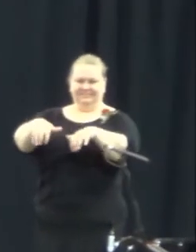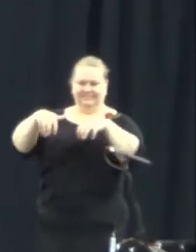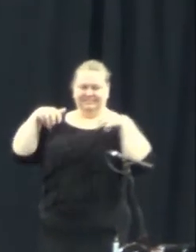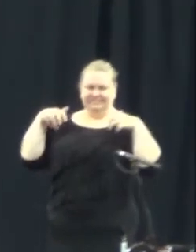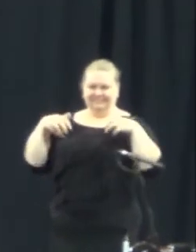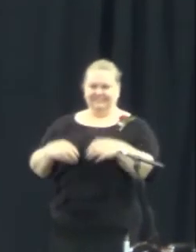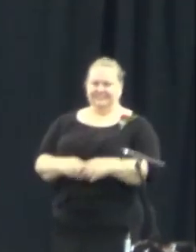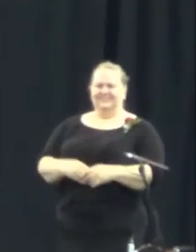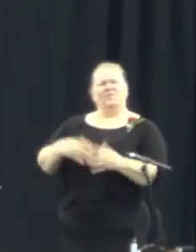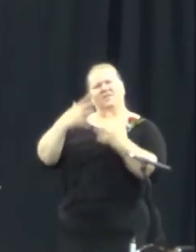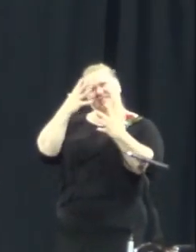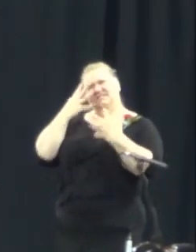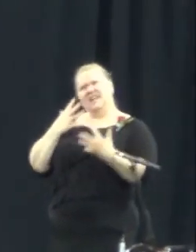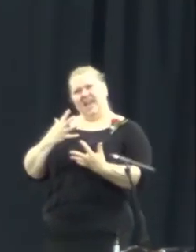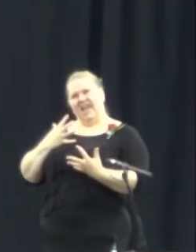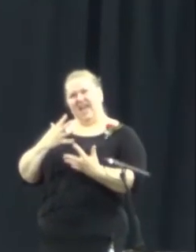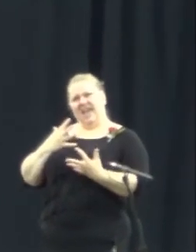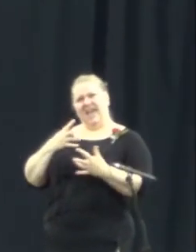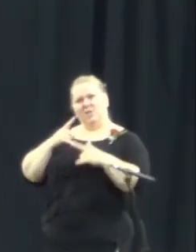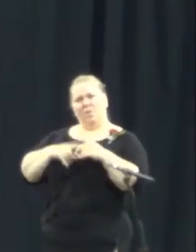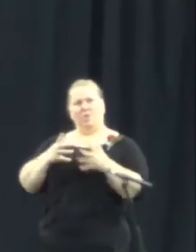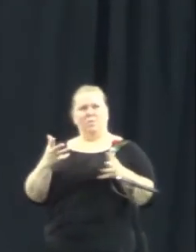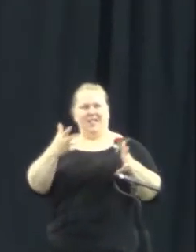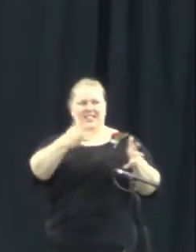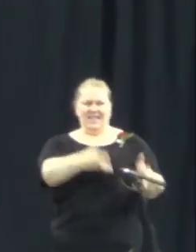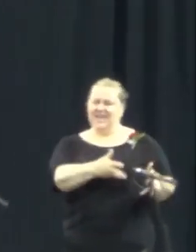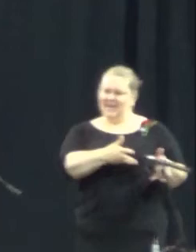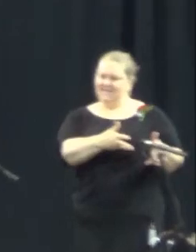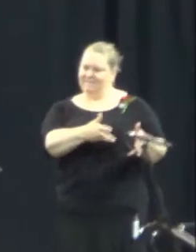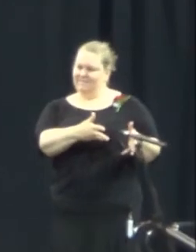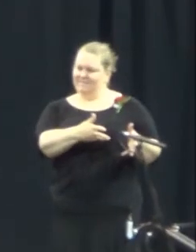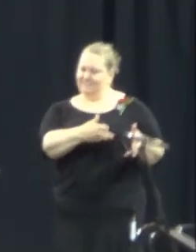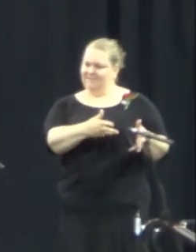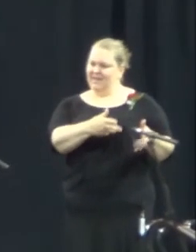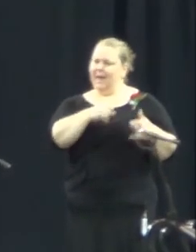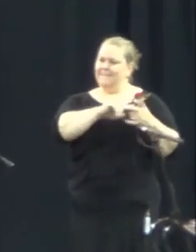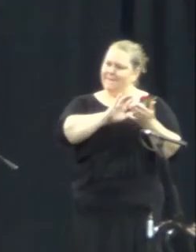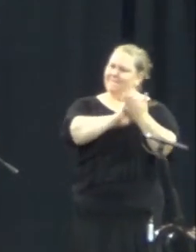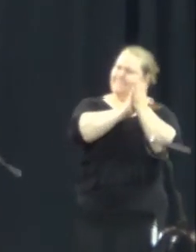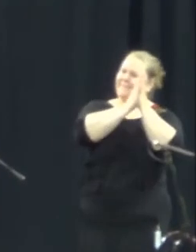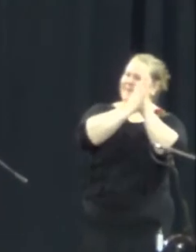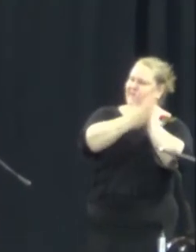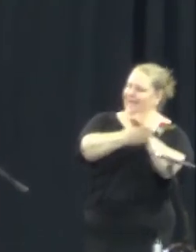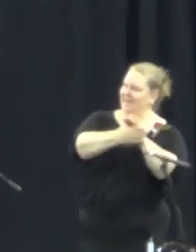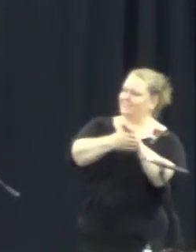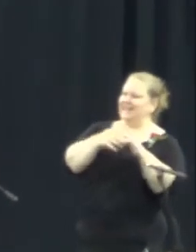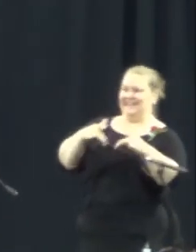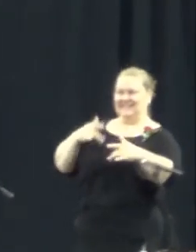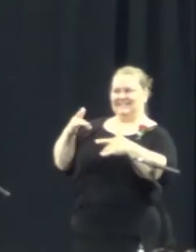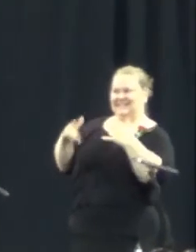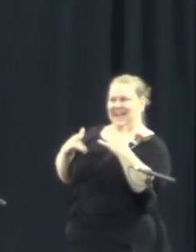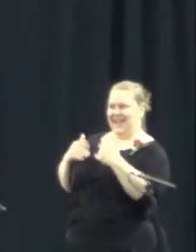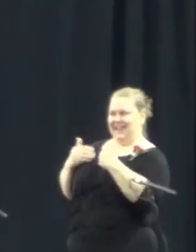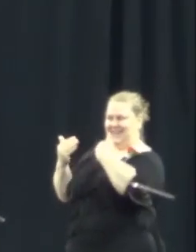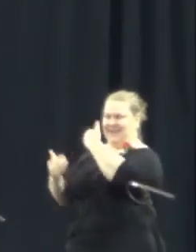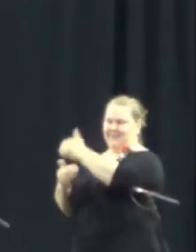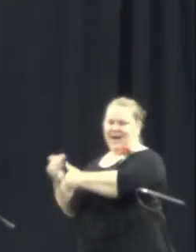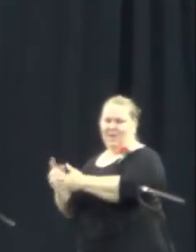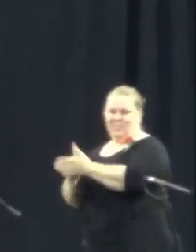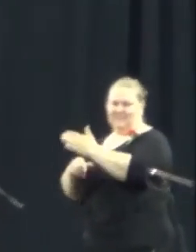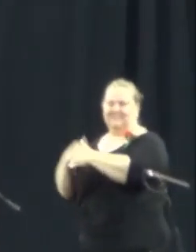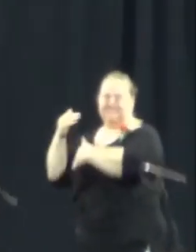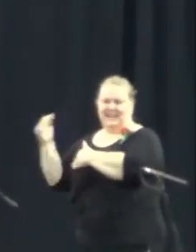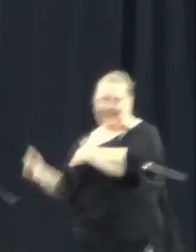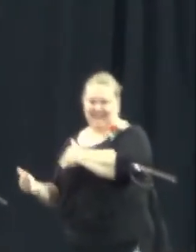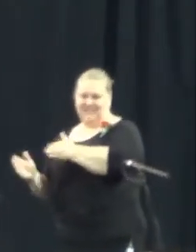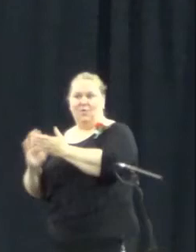sad what we were going to leave behind us. We were getting excited about starting over. We